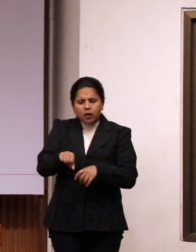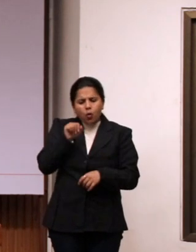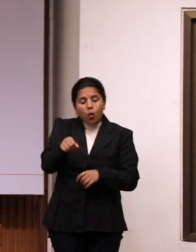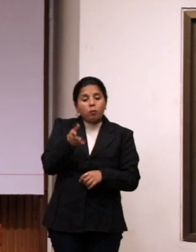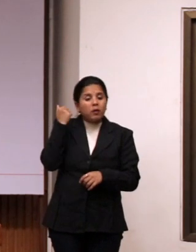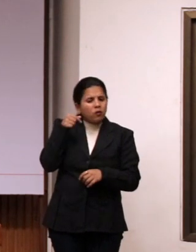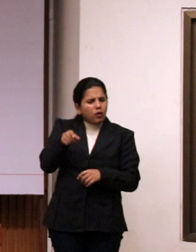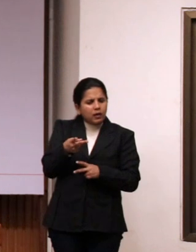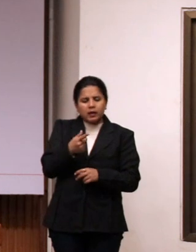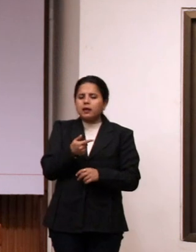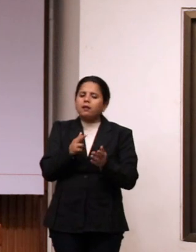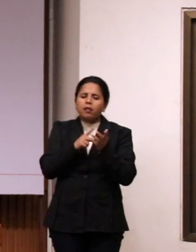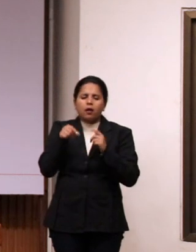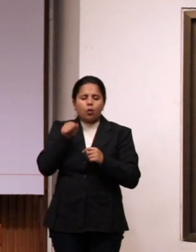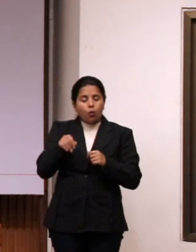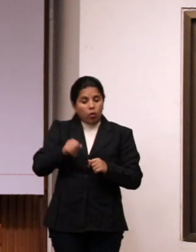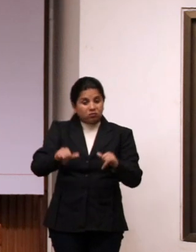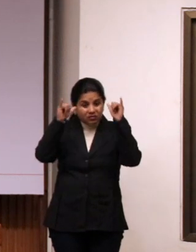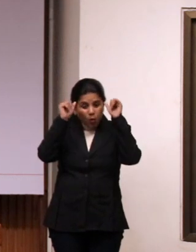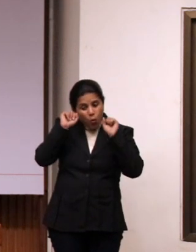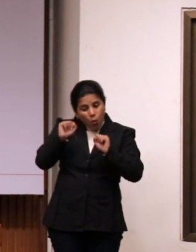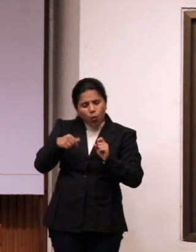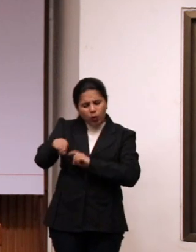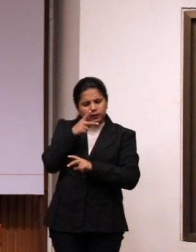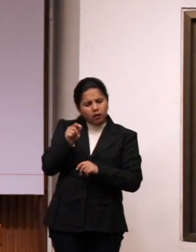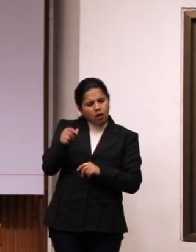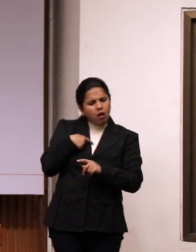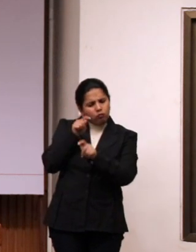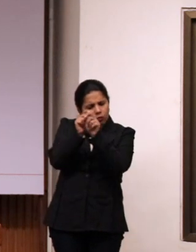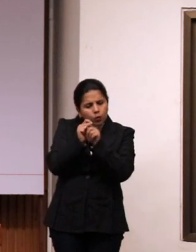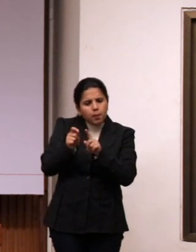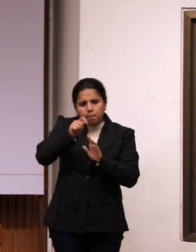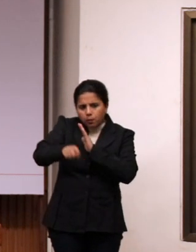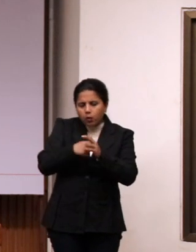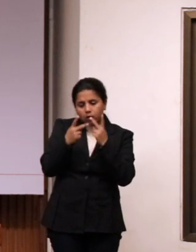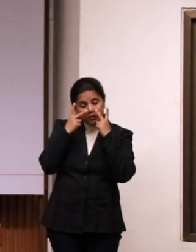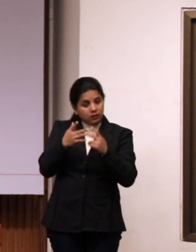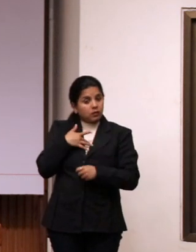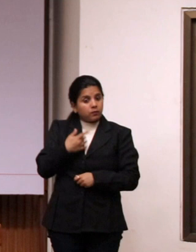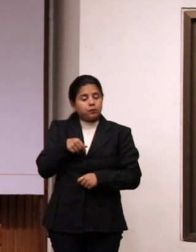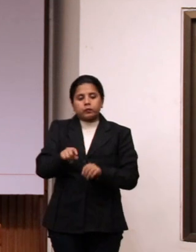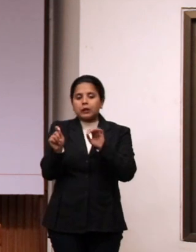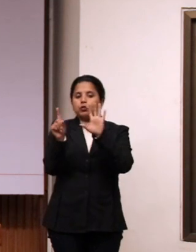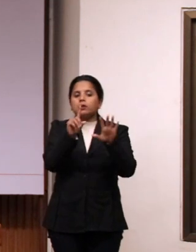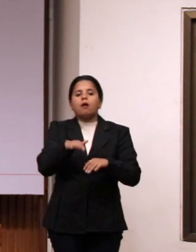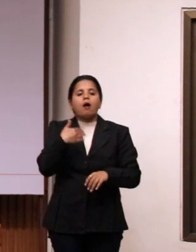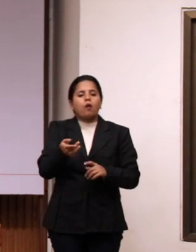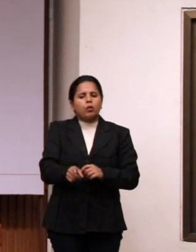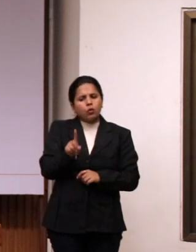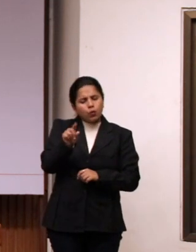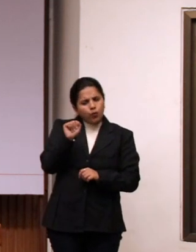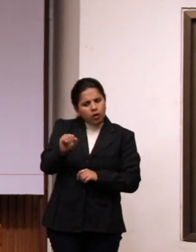project for preparing mass capturing protocol for Nilgai. There I have seen, after 6 months, one